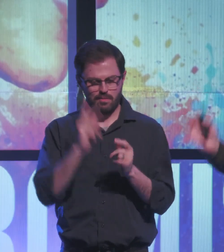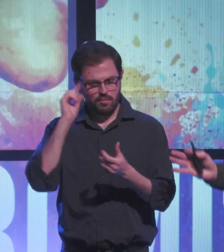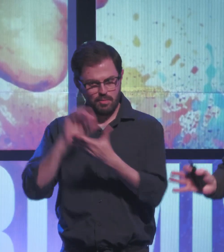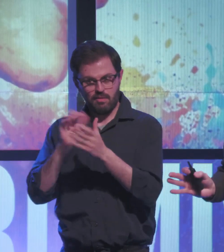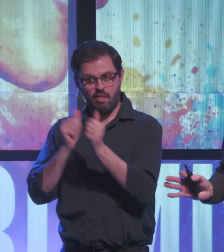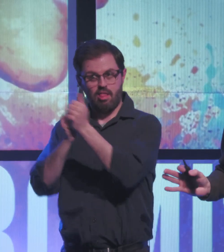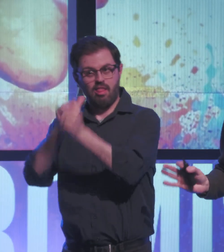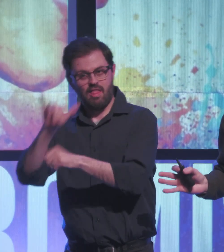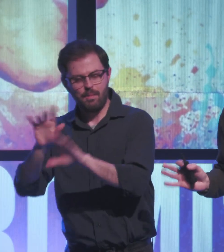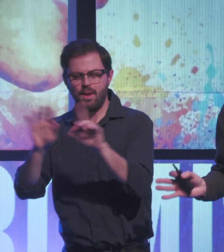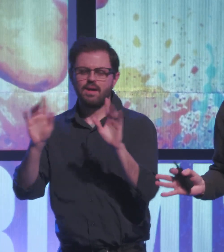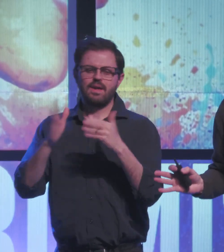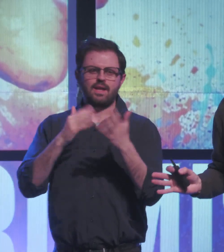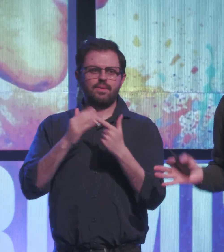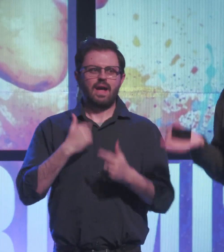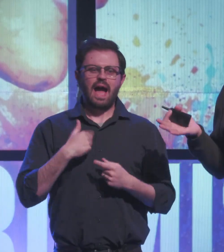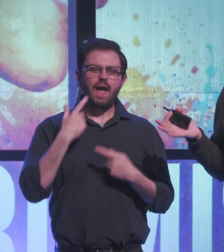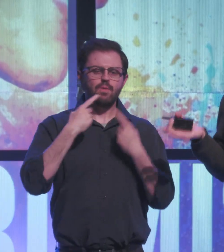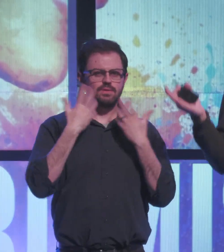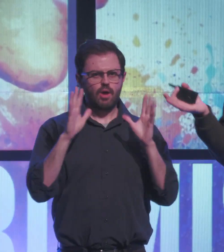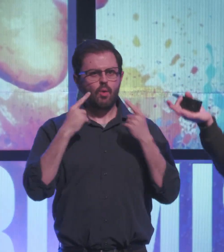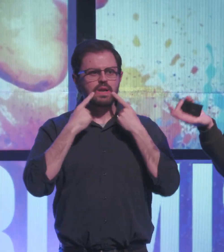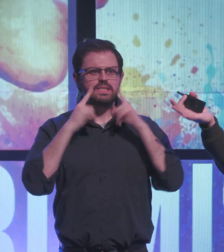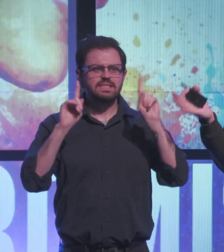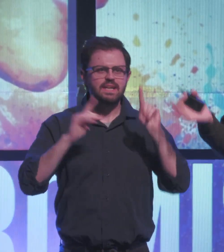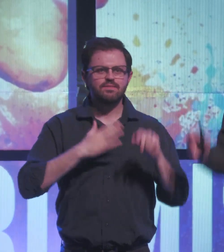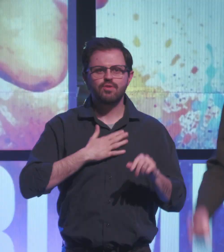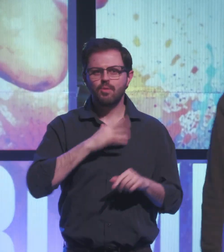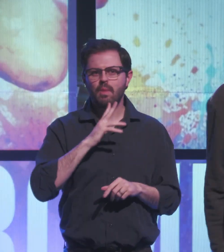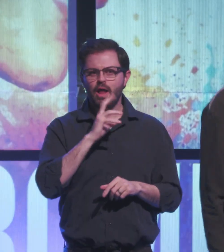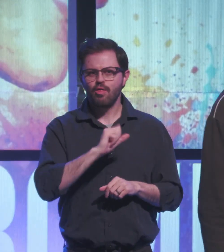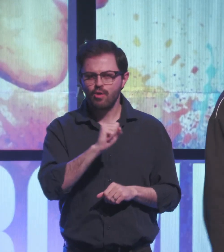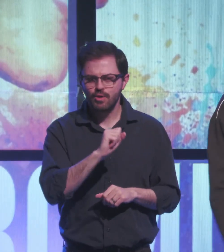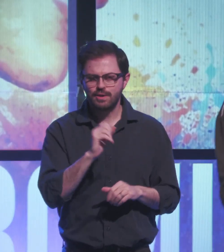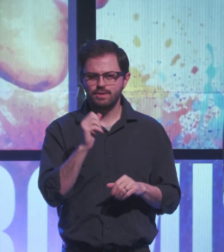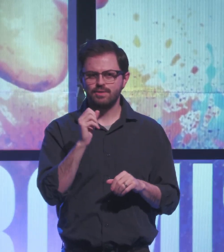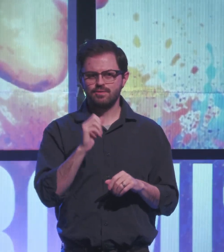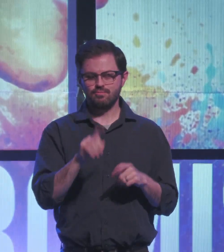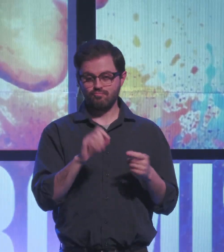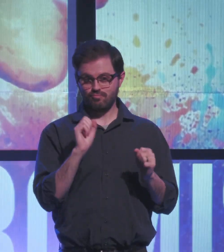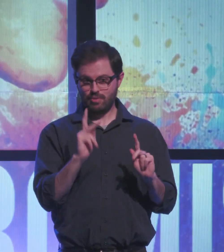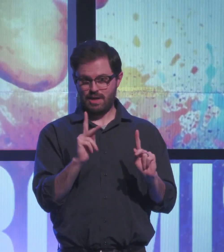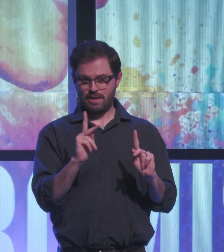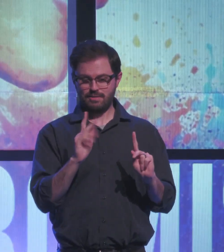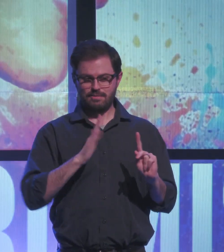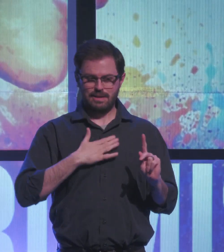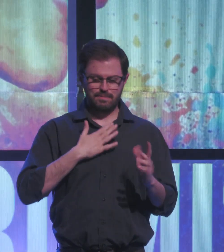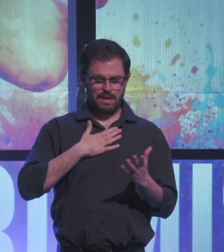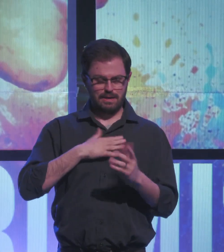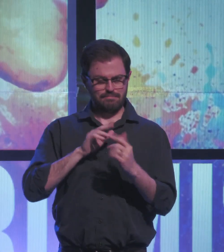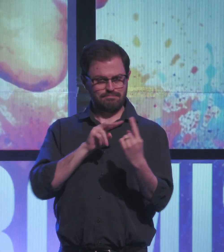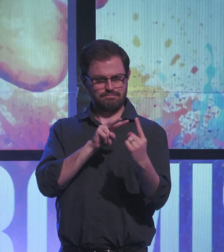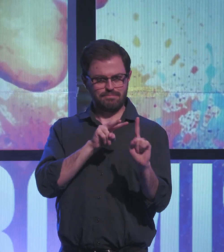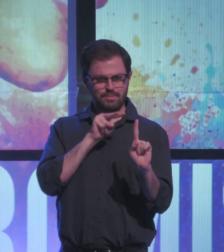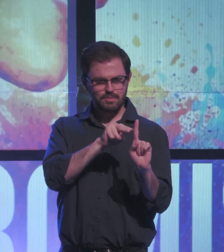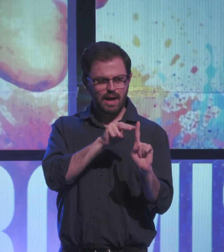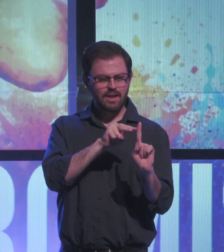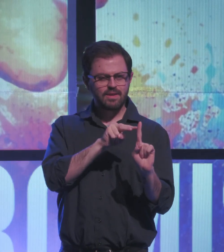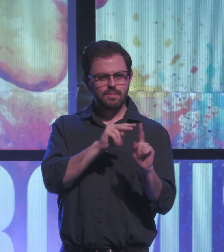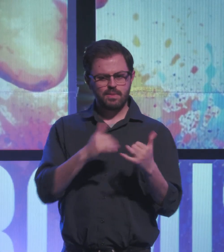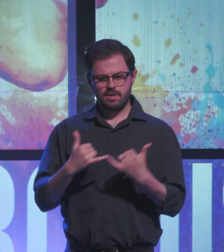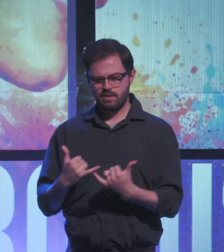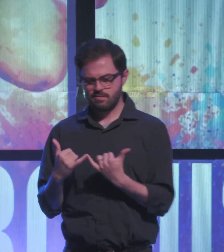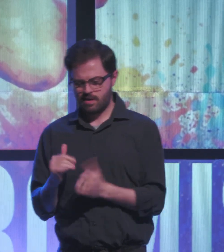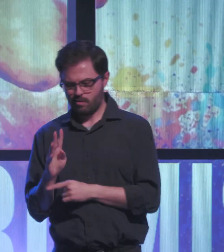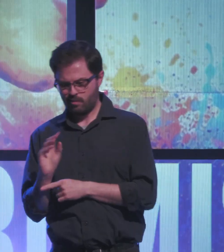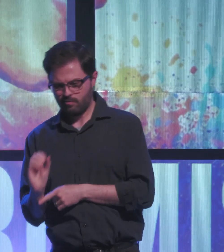I was super successful in my 30s, all right? That's all I go with. I live into that, right? 40s, not so